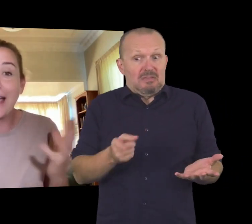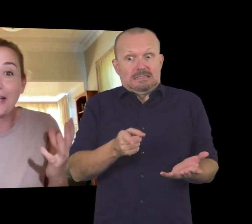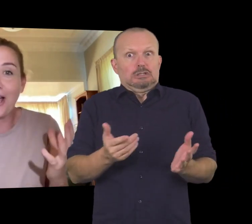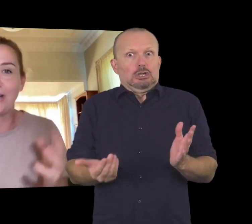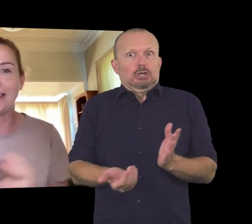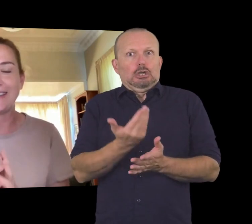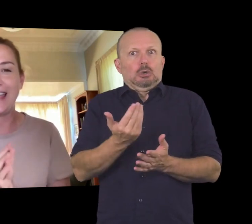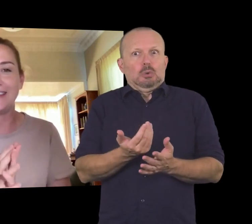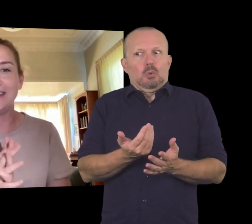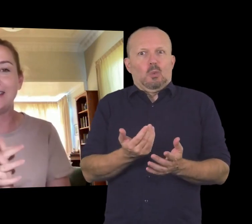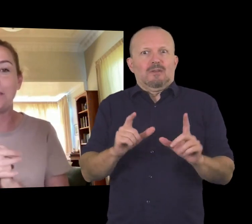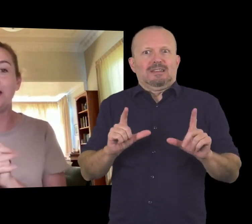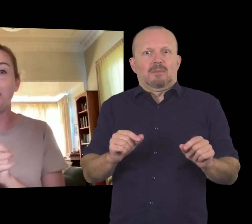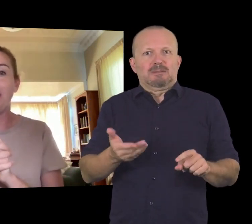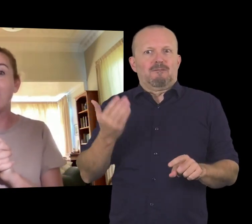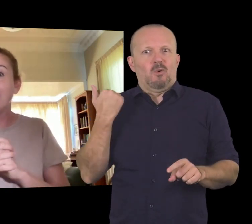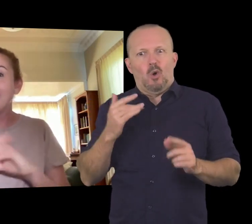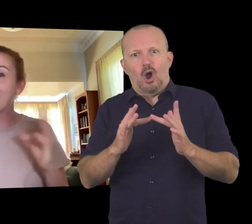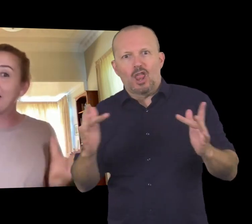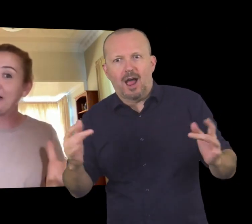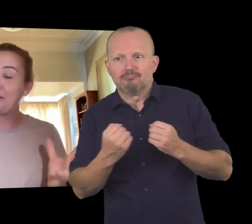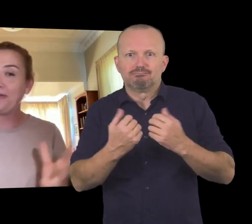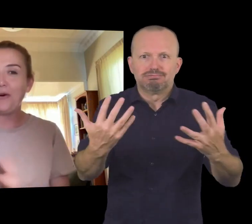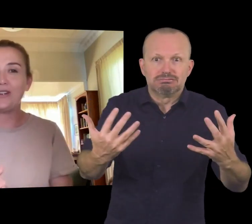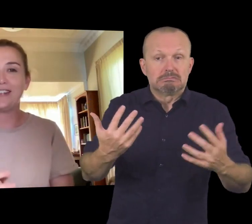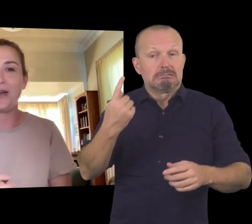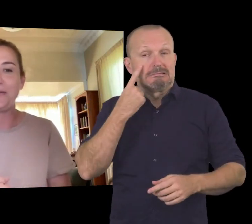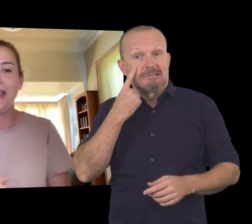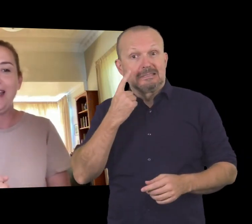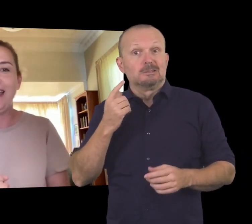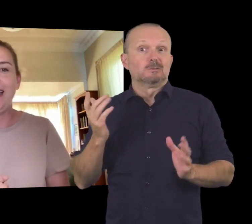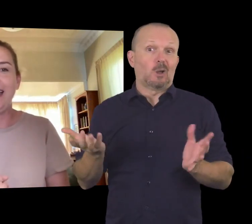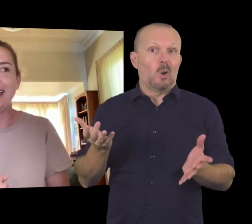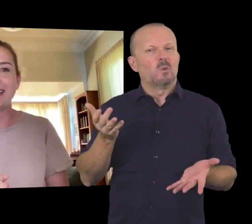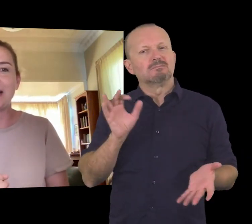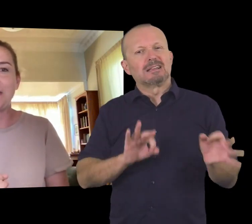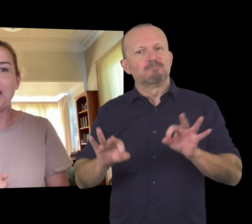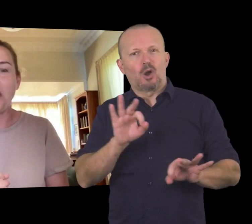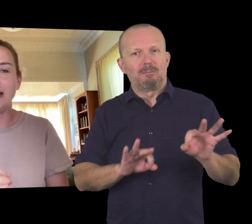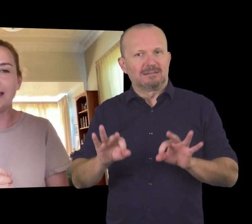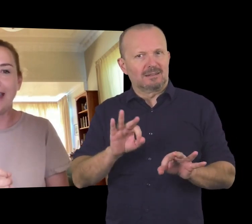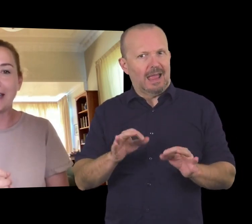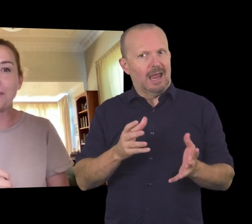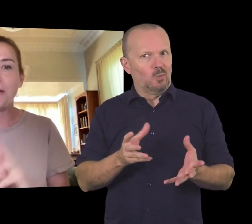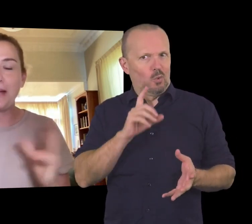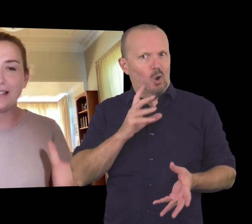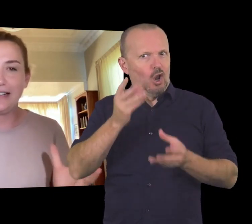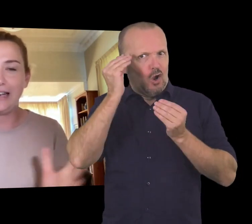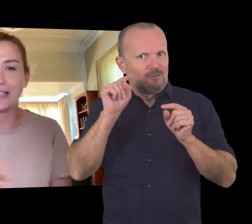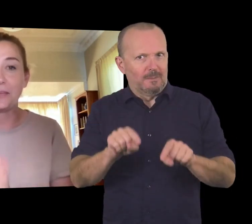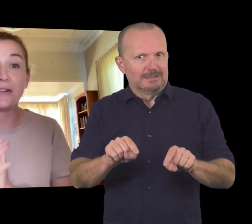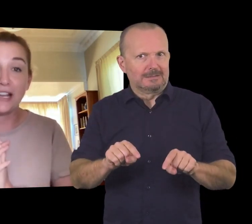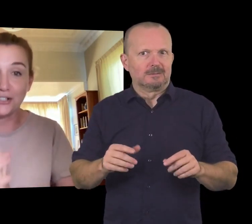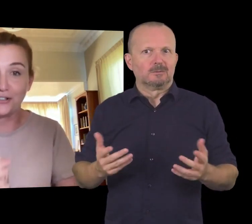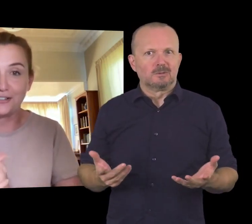we'll see how it goes. This is something that we haven't necessarily done before, so it's going to be quite experimental